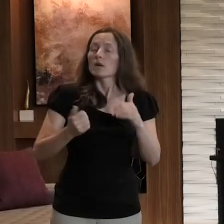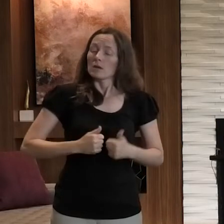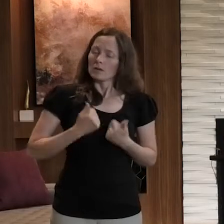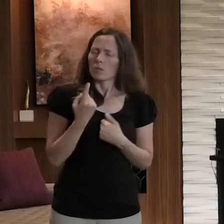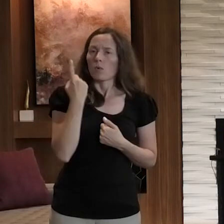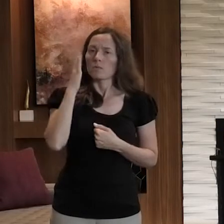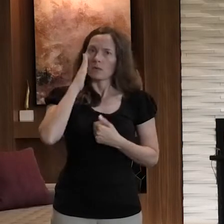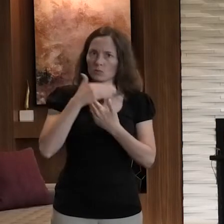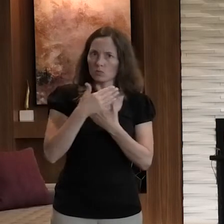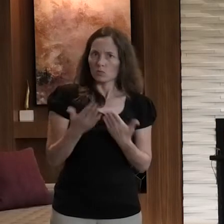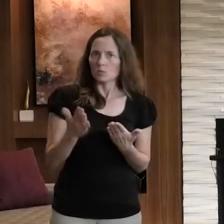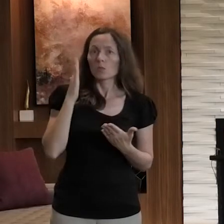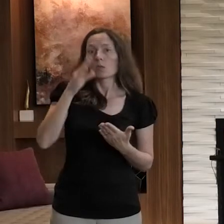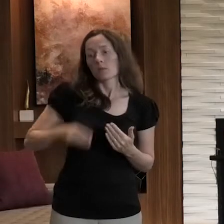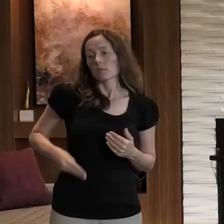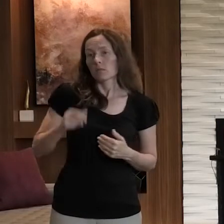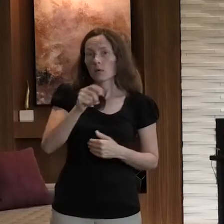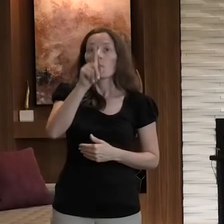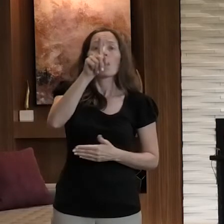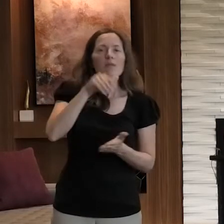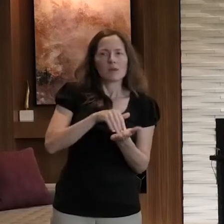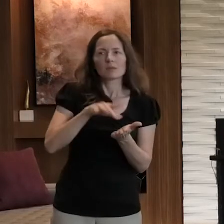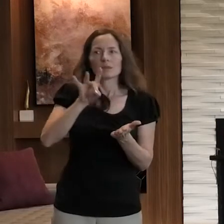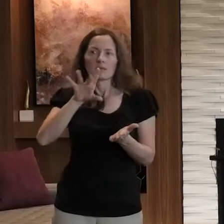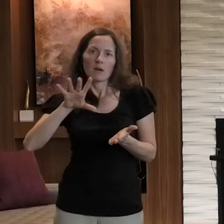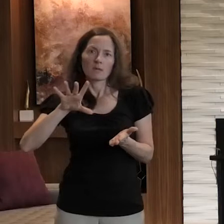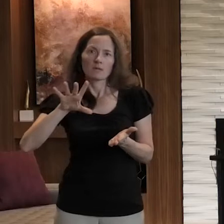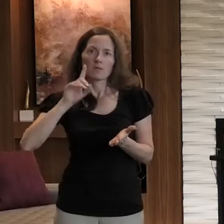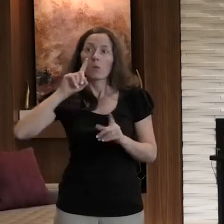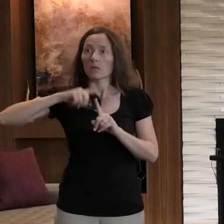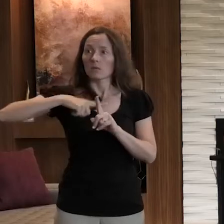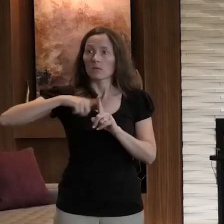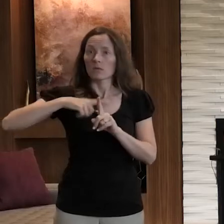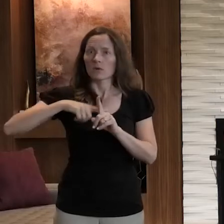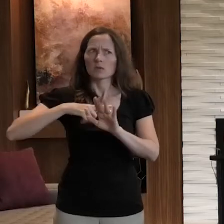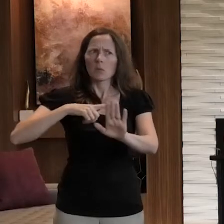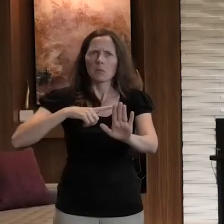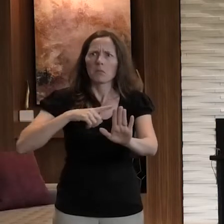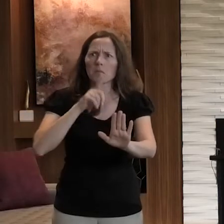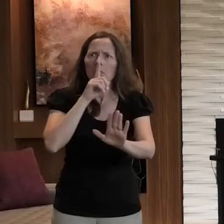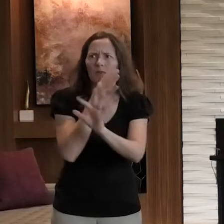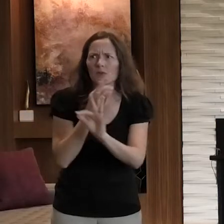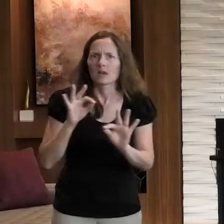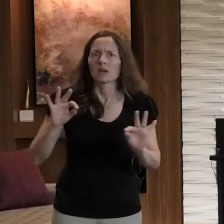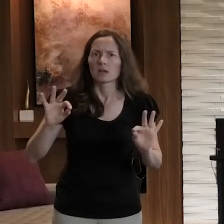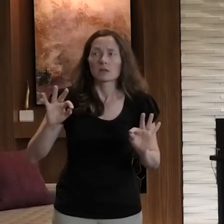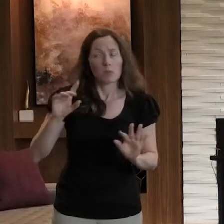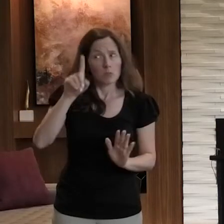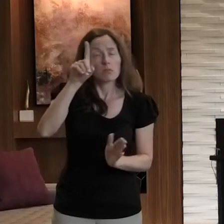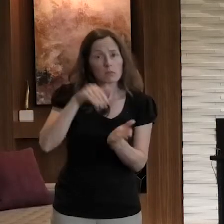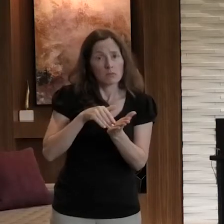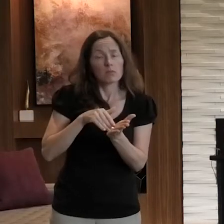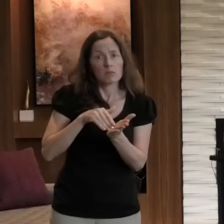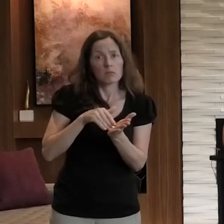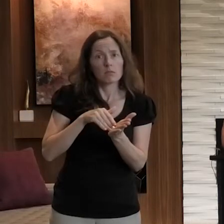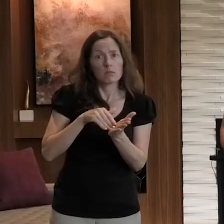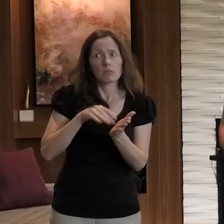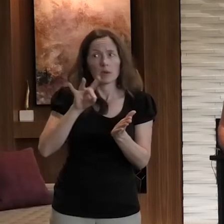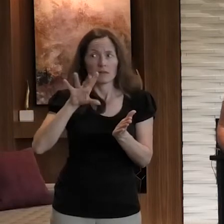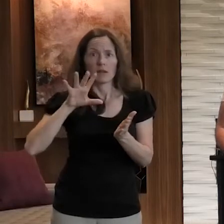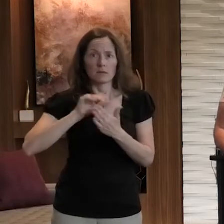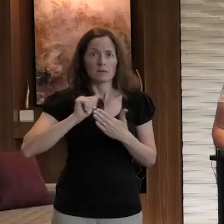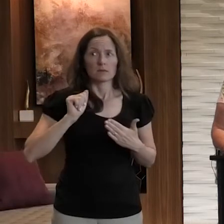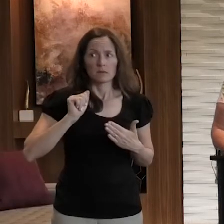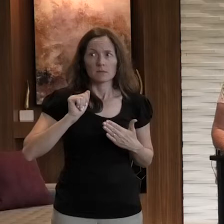pay $1,085 in rent. So this is not a free, it's $1,085. Now,